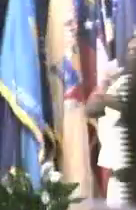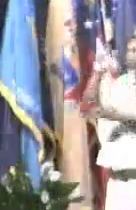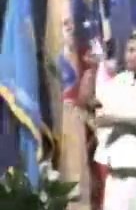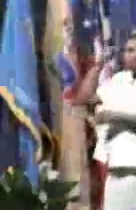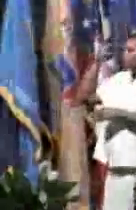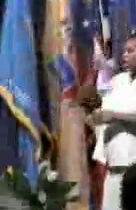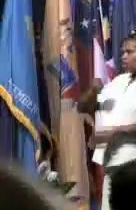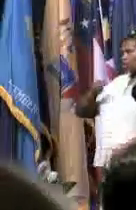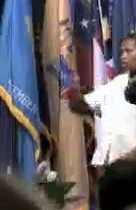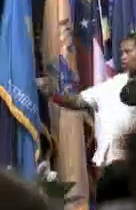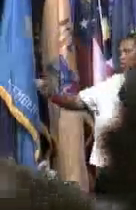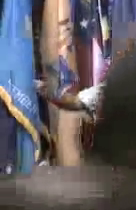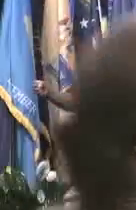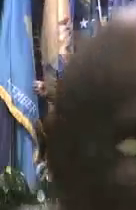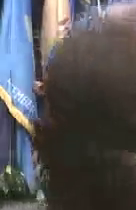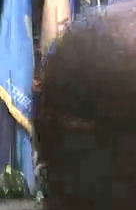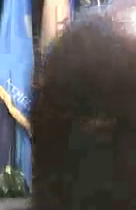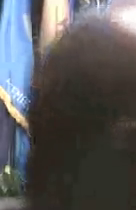political appointees.